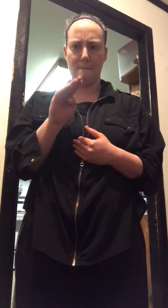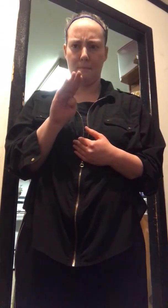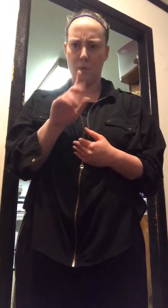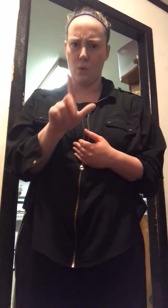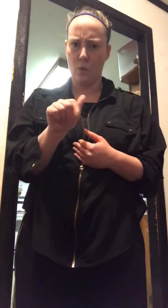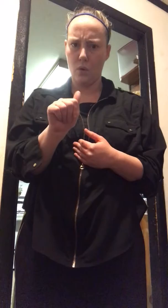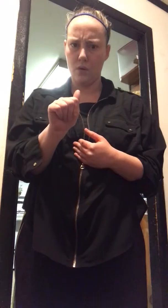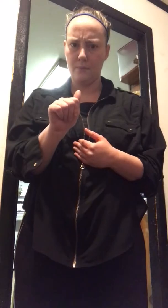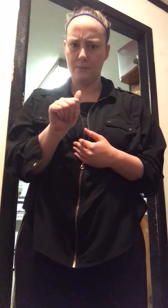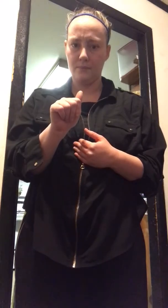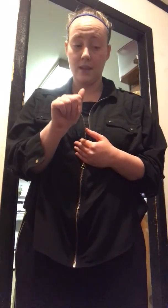canal